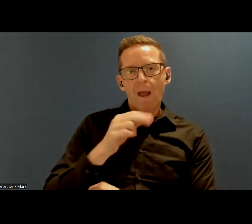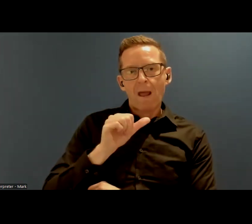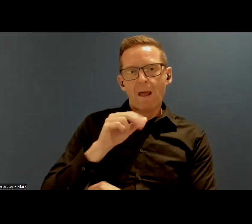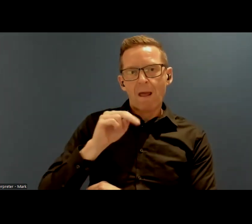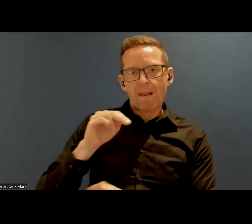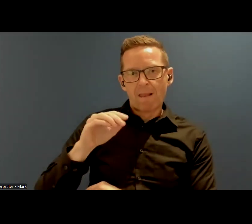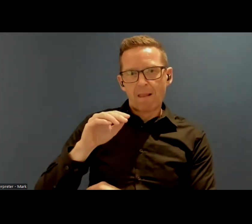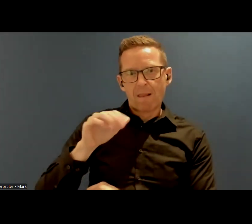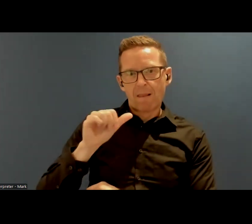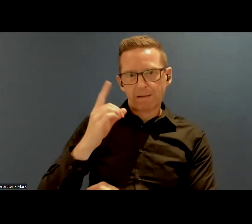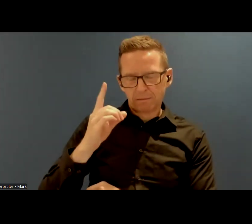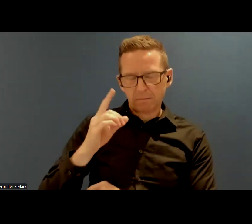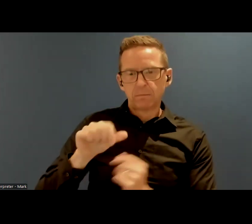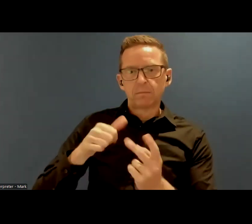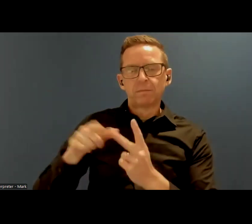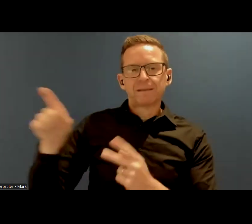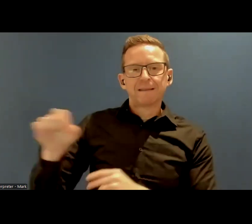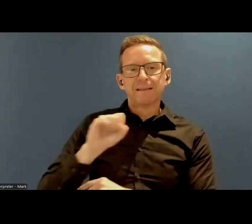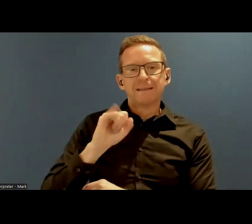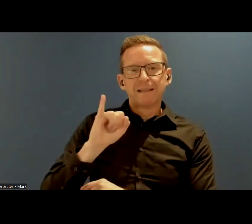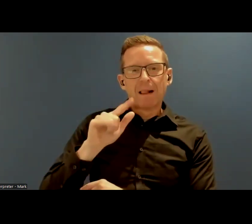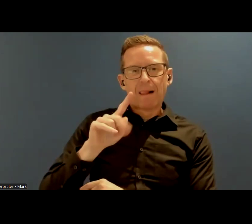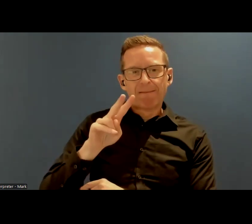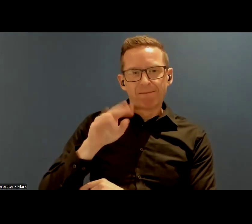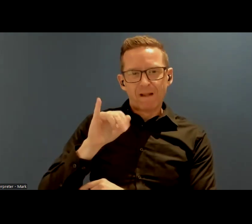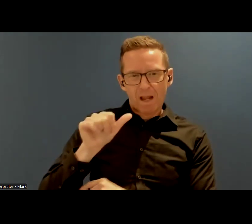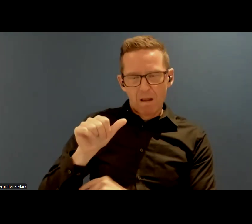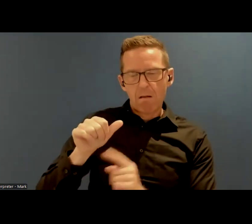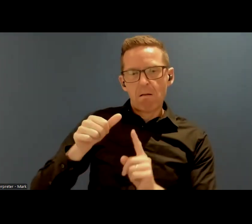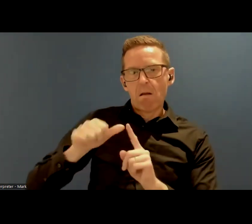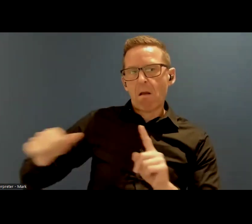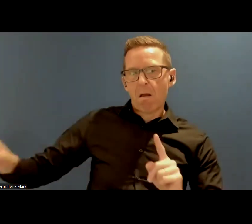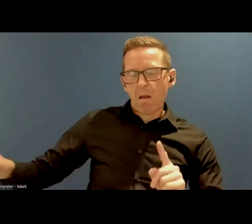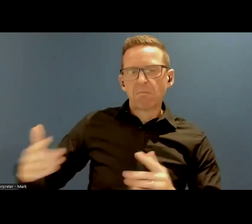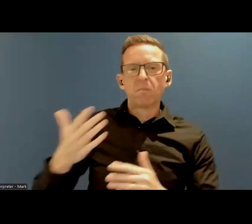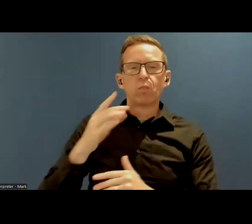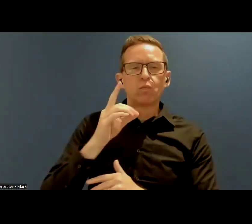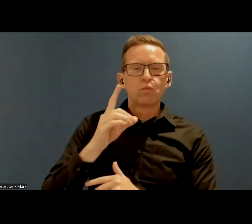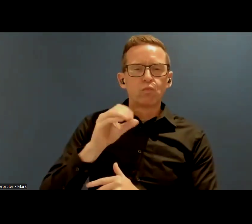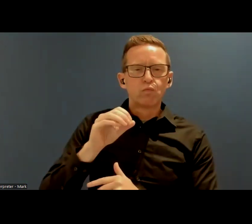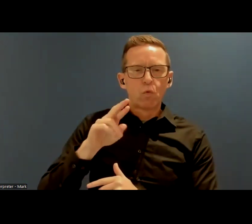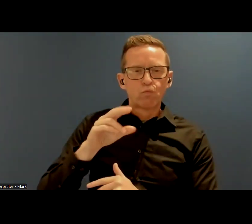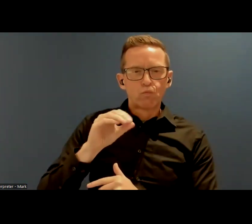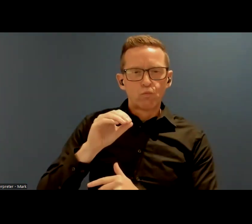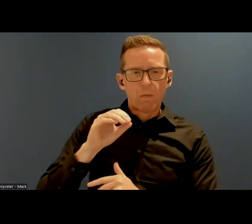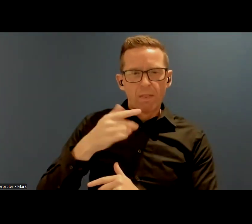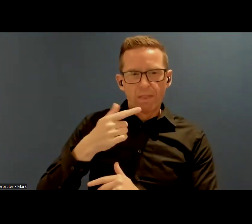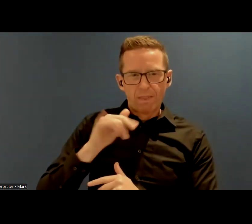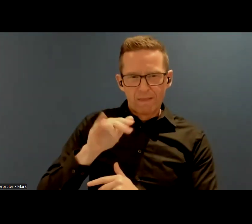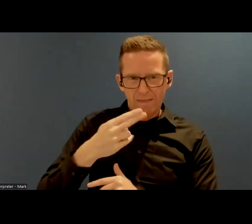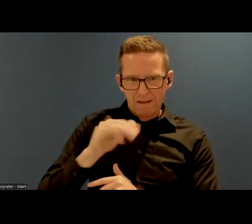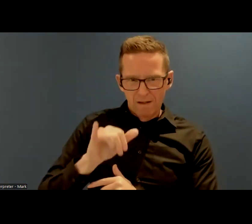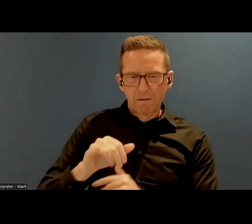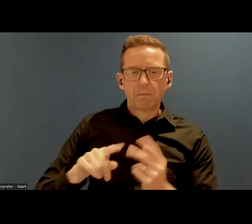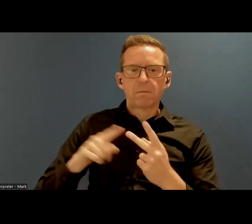then call on Sylvia. I will then call on Oyong, and then Dorothy, and then Helena, and then last